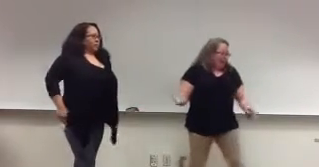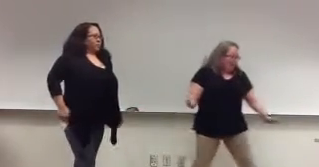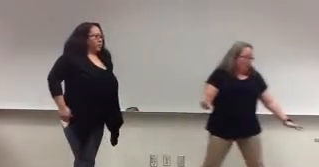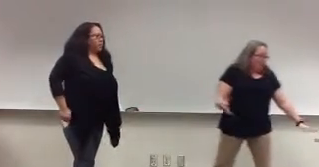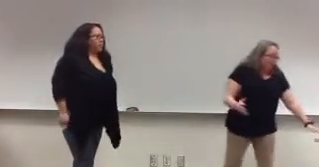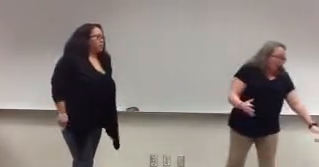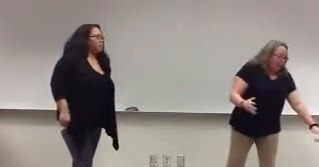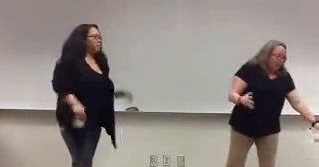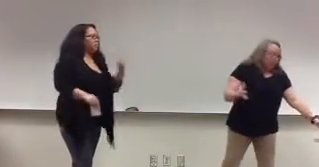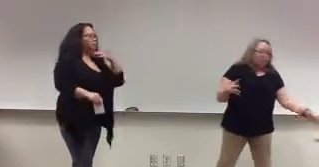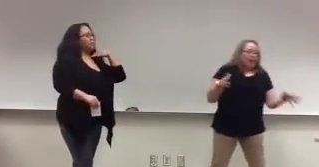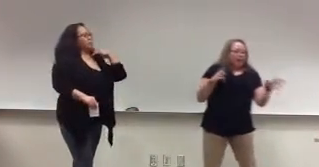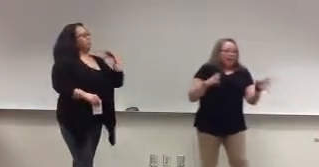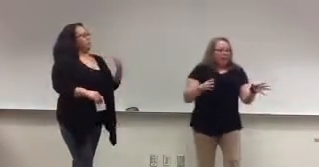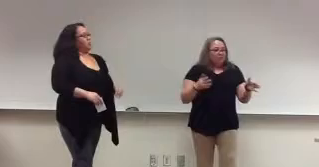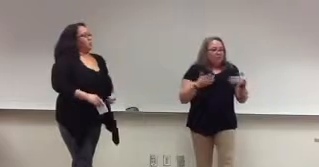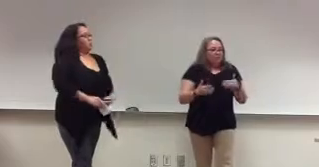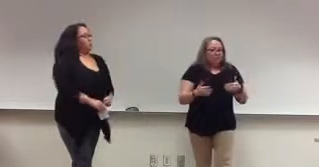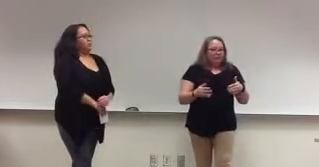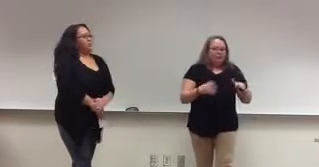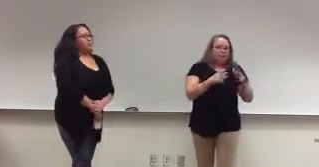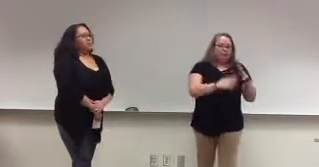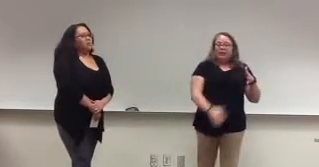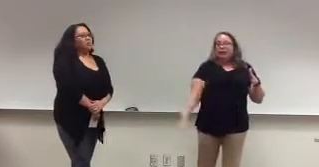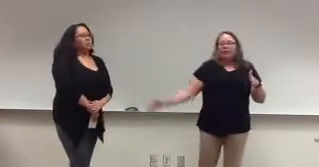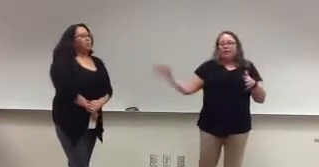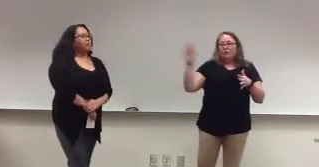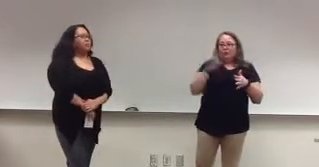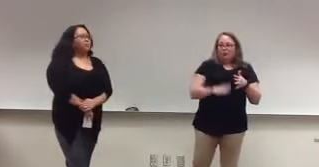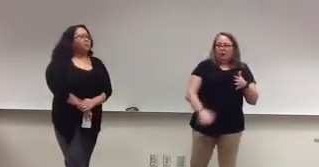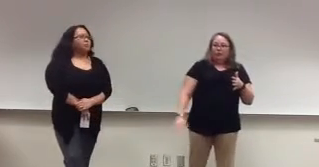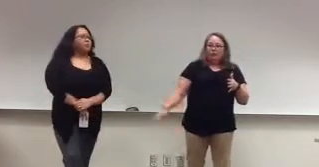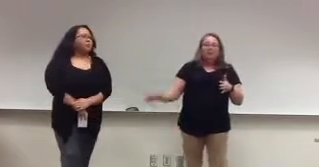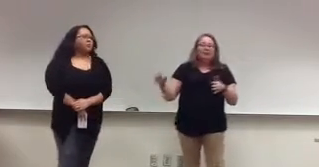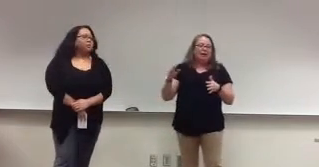said, I gave you some handouts. We cannot go through all the words.